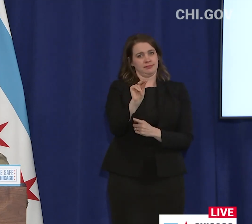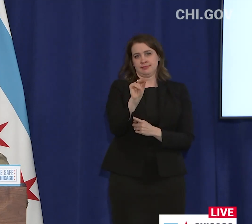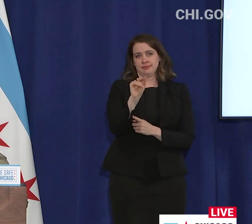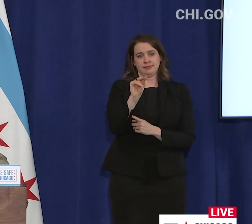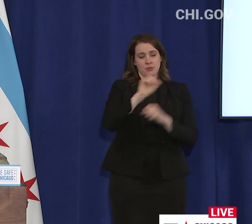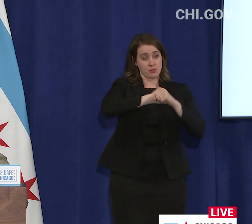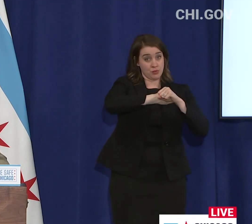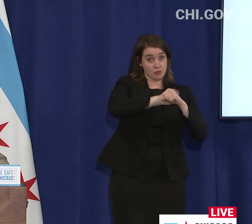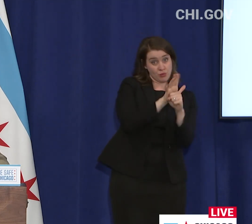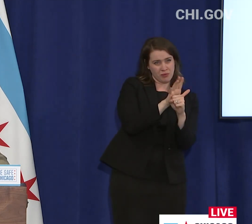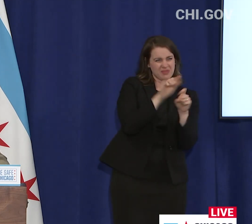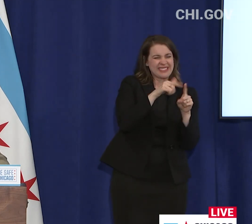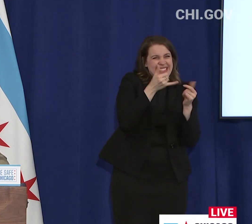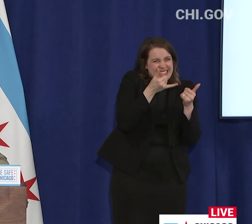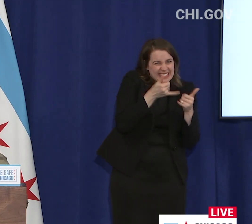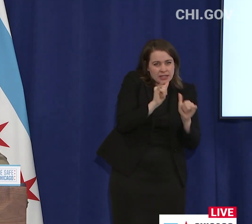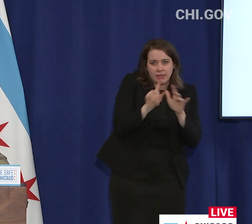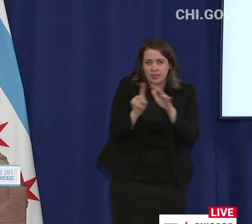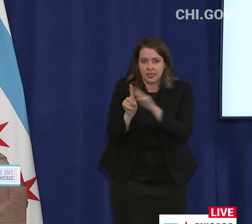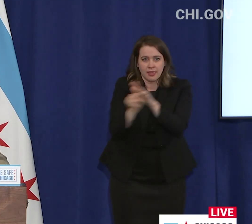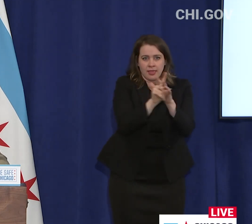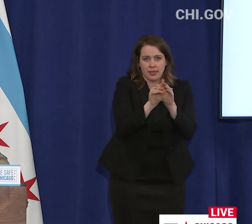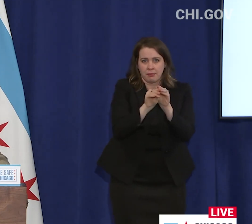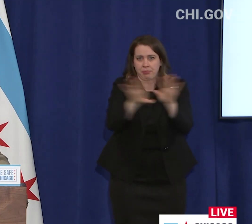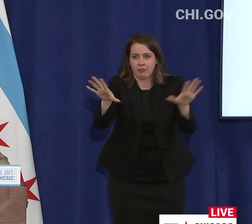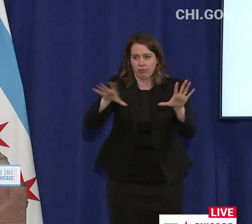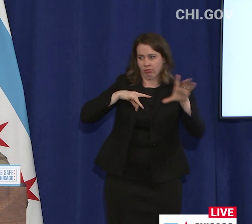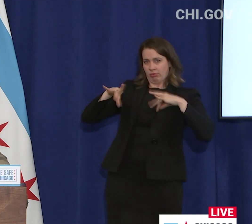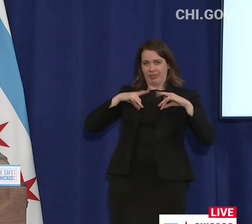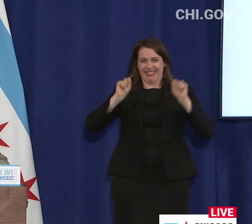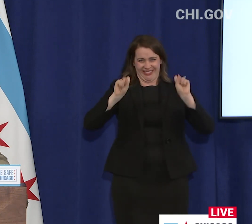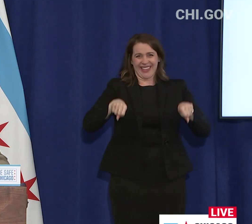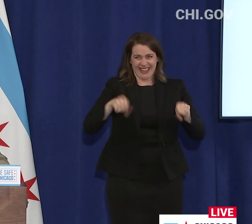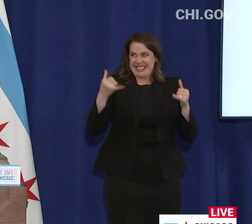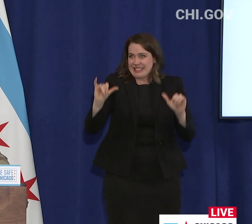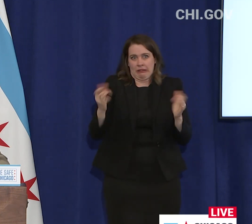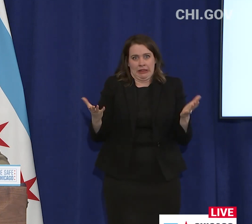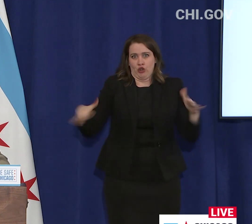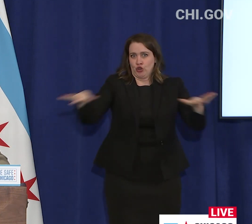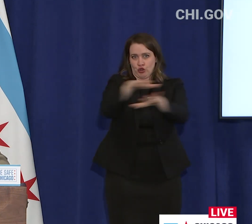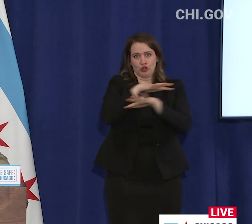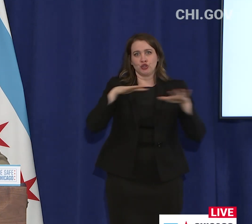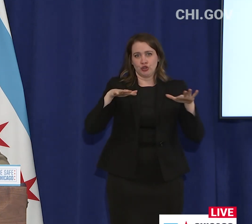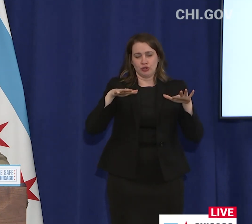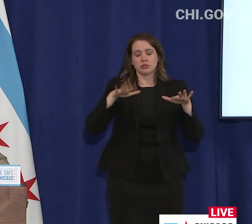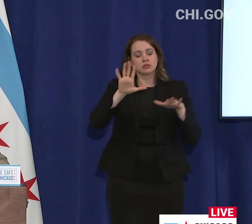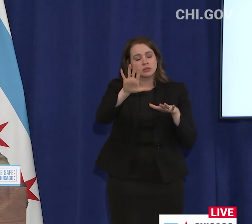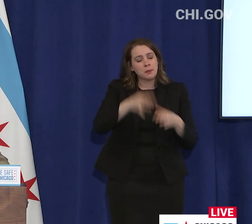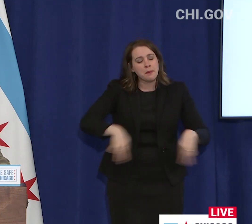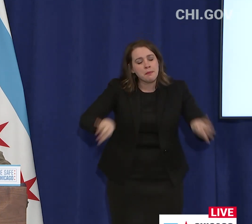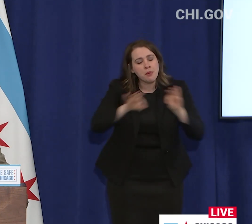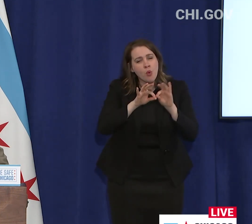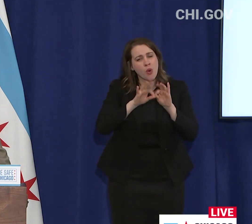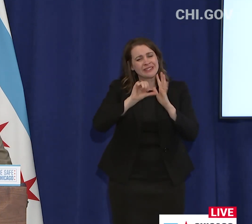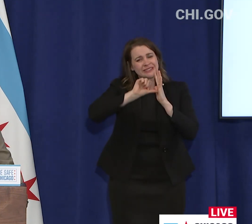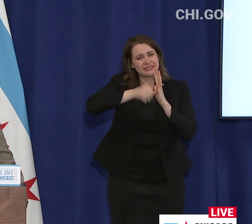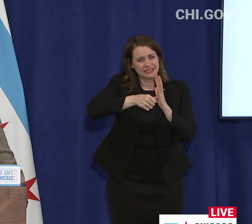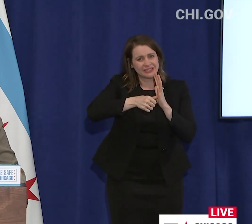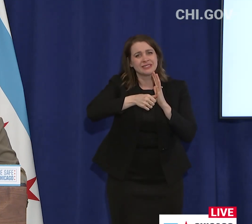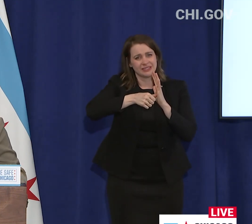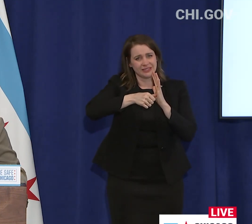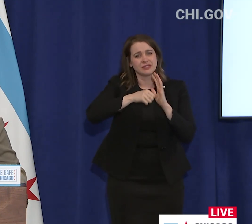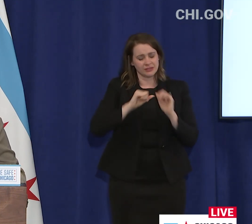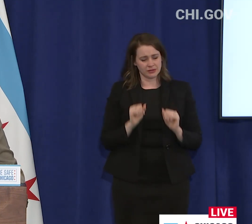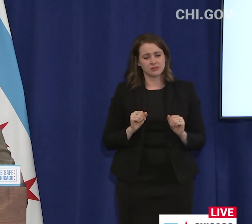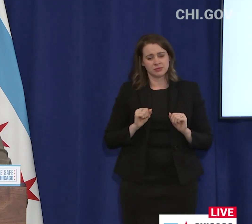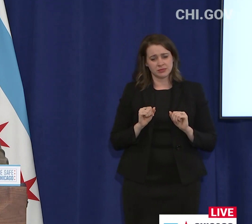COVID-19 is still very much part of our present. I can't emphasize this enough. And as we reopen,